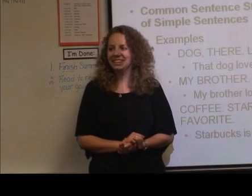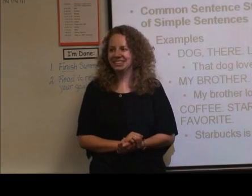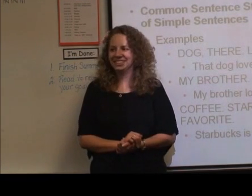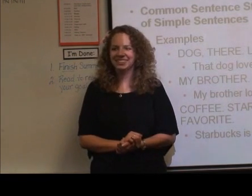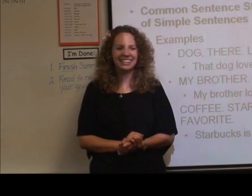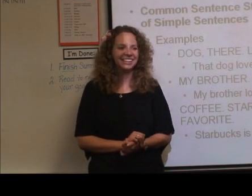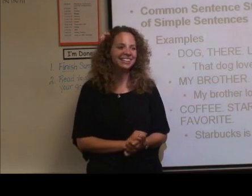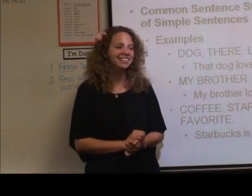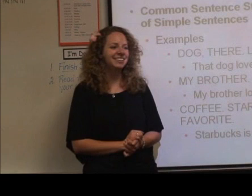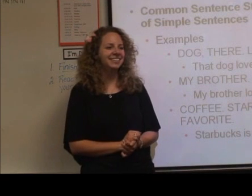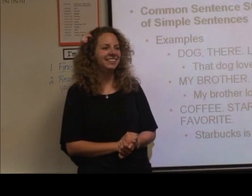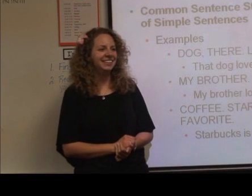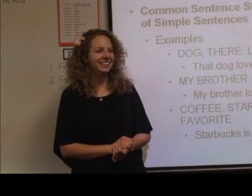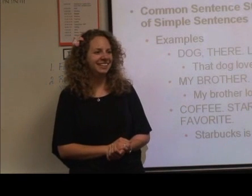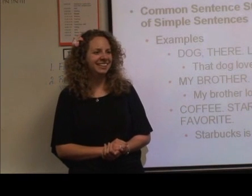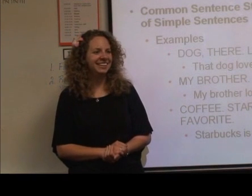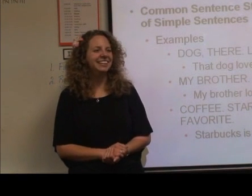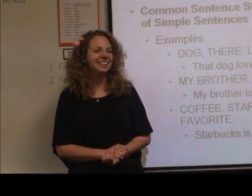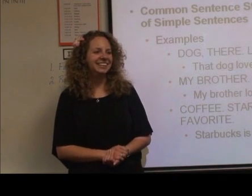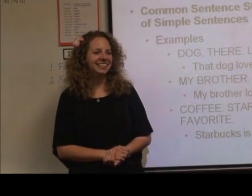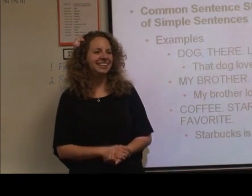Bless you. Do you? Yes.